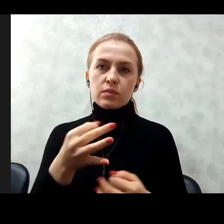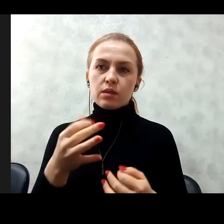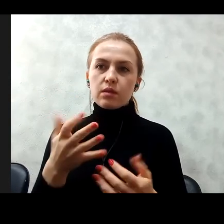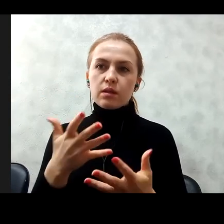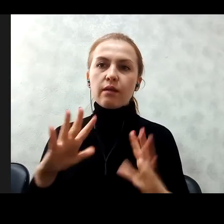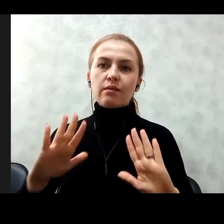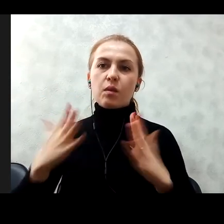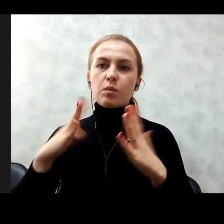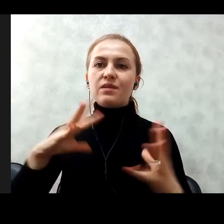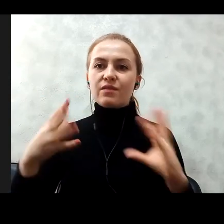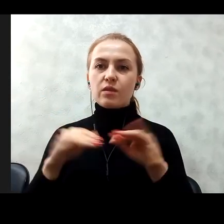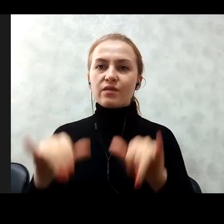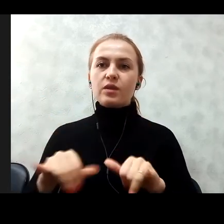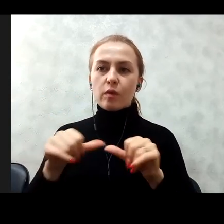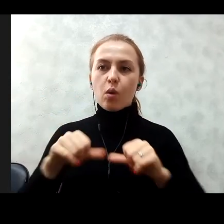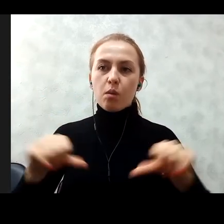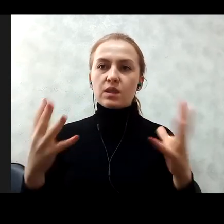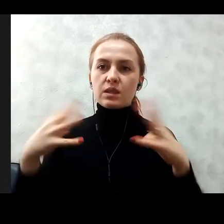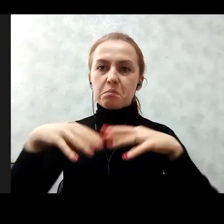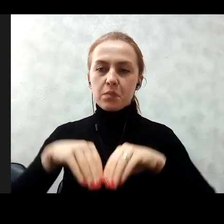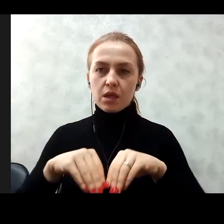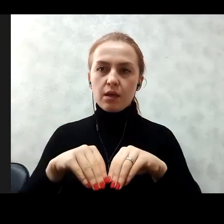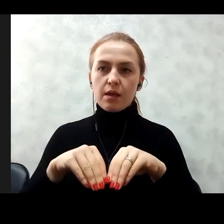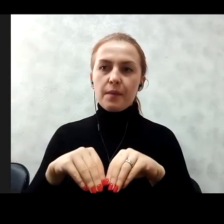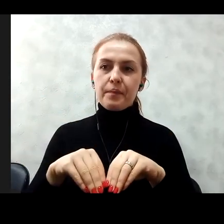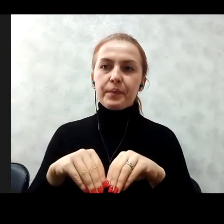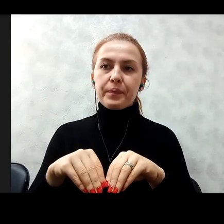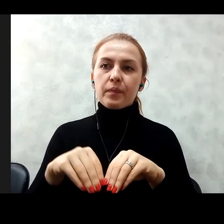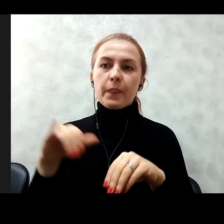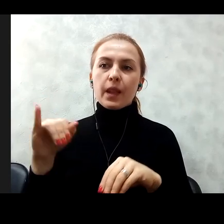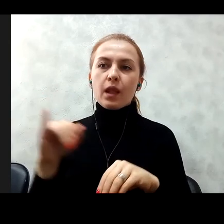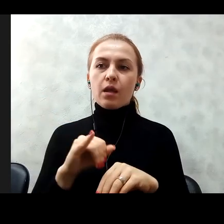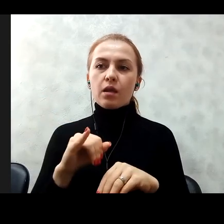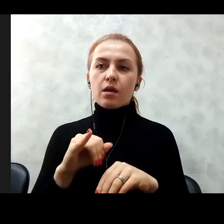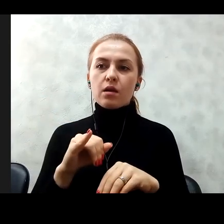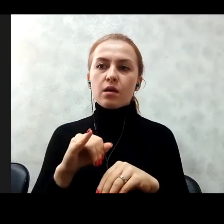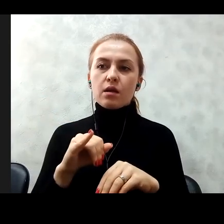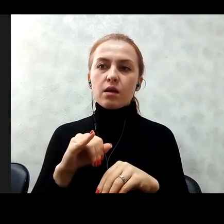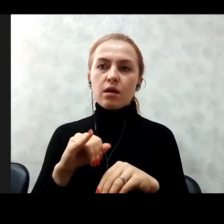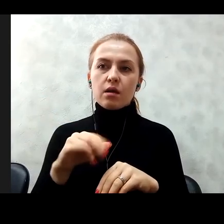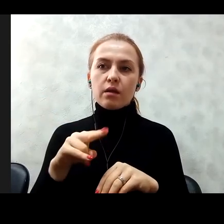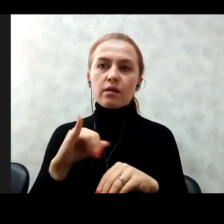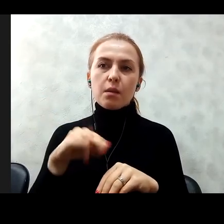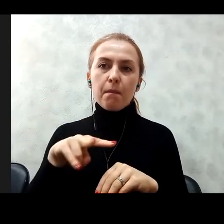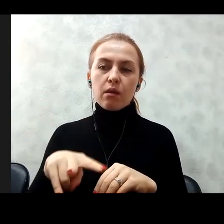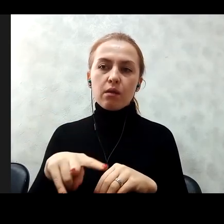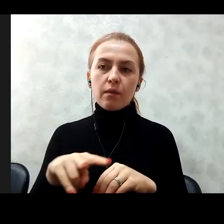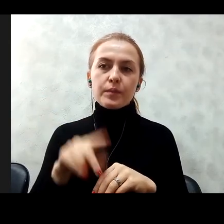So joint opinions of the Venice Commission and OSCE or